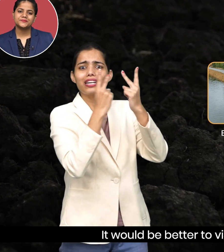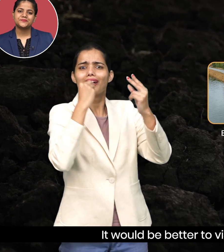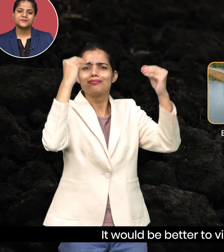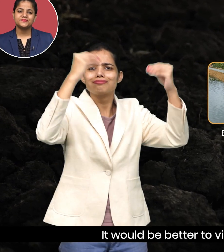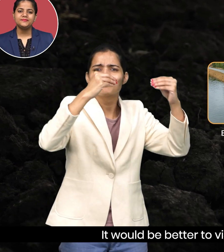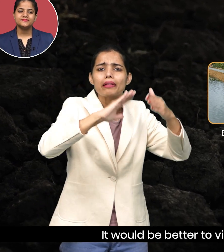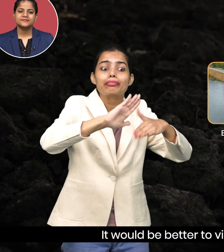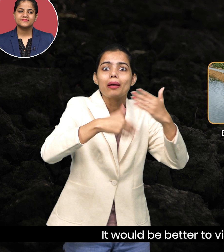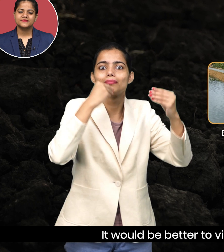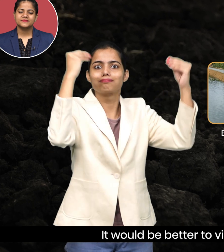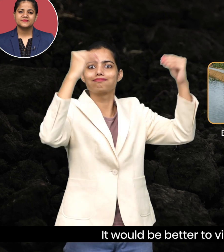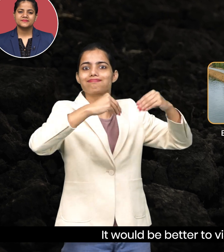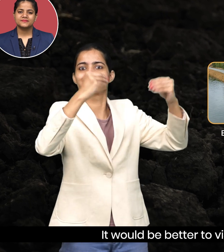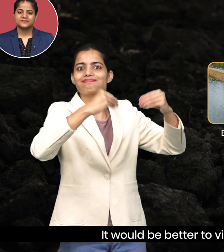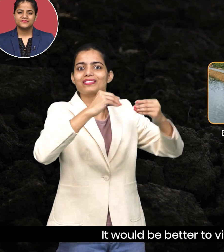rain.